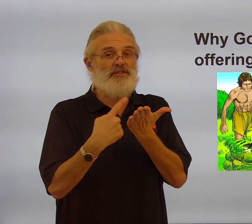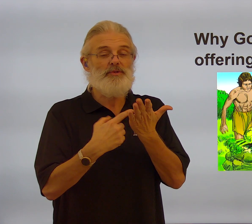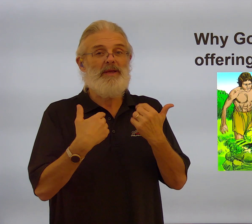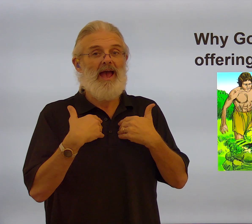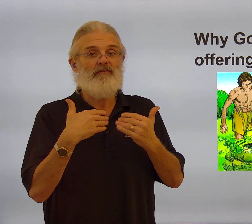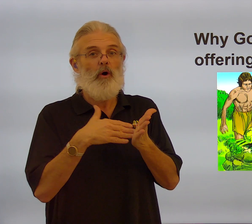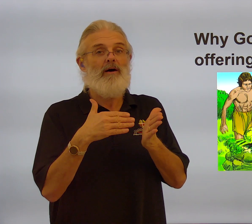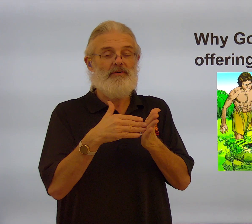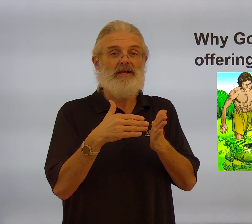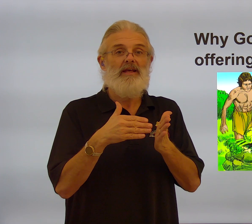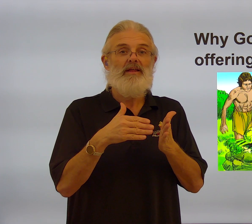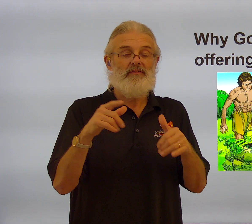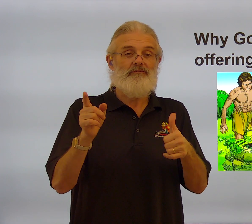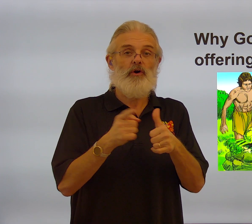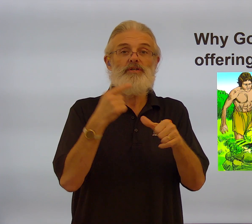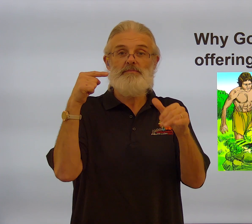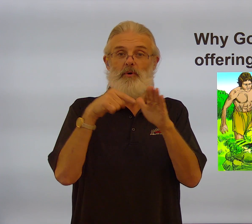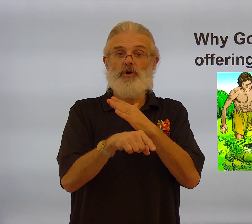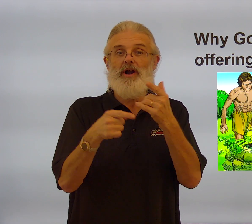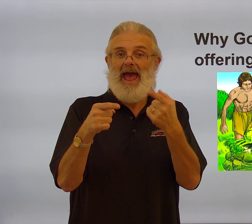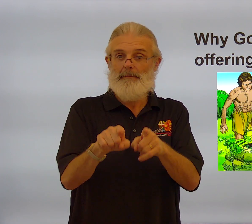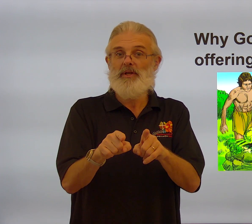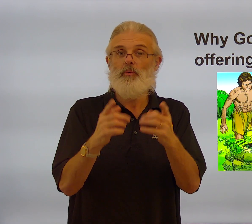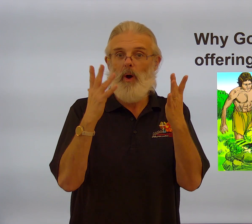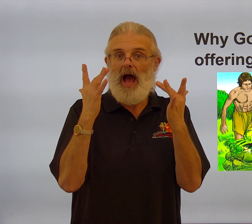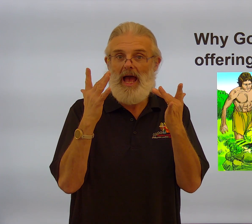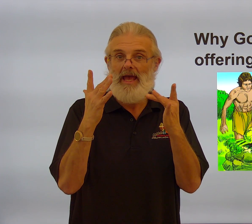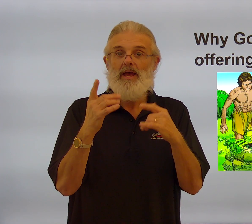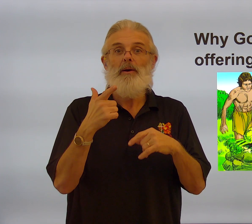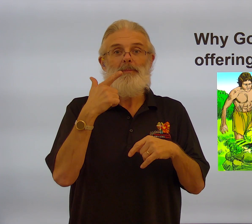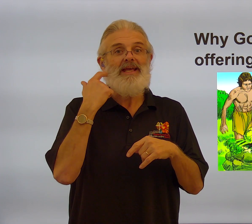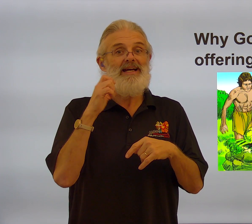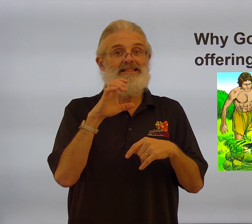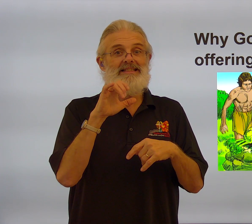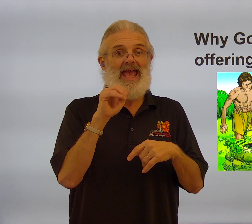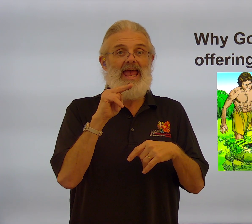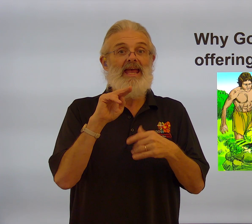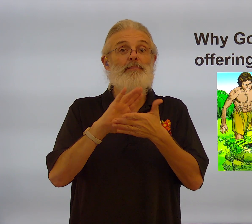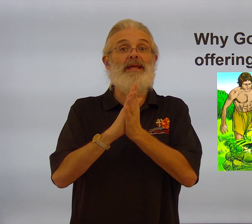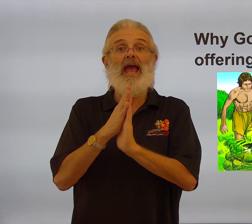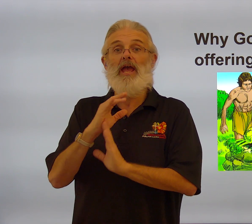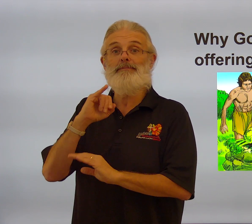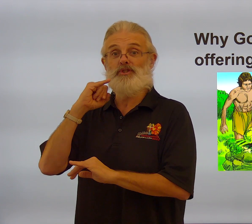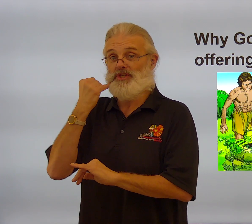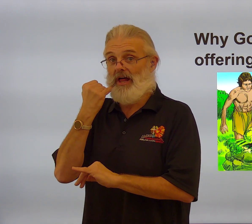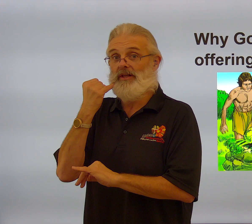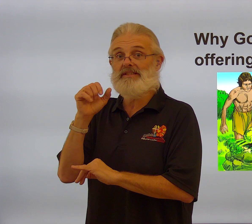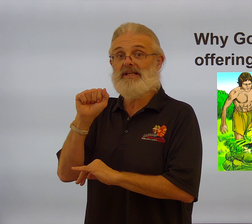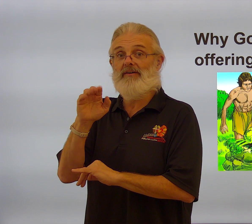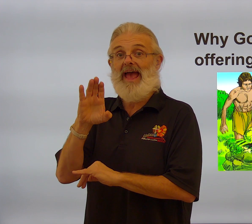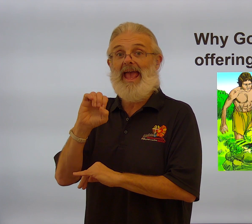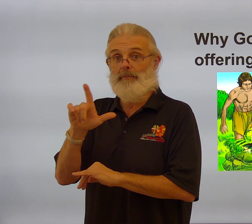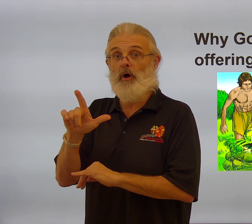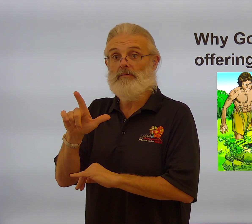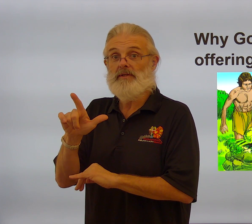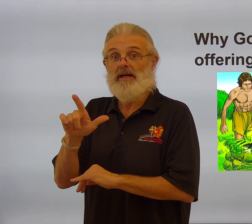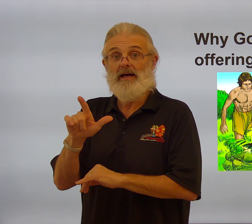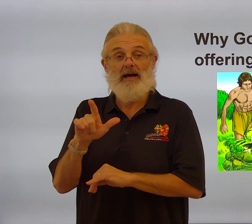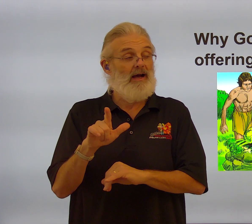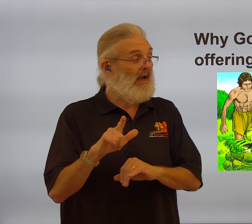we have often, the first murder happened. Why? Because Cain became jealous of Abel. And